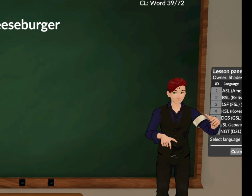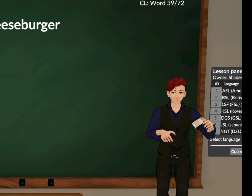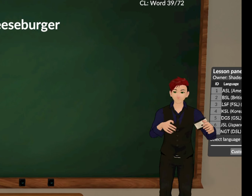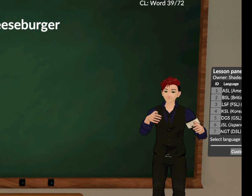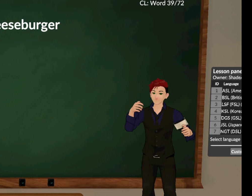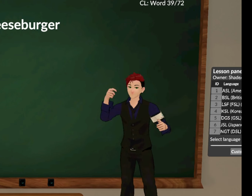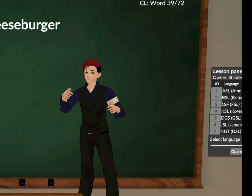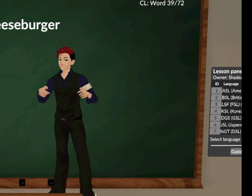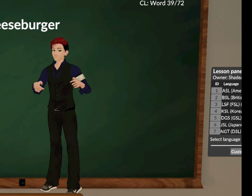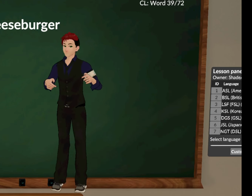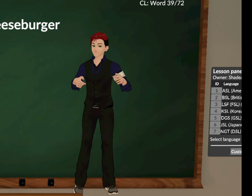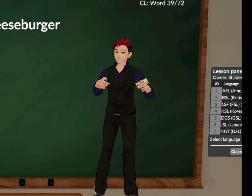Cheese?